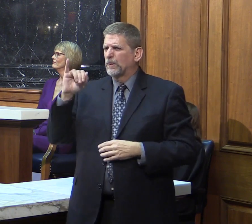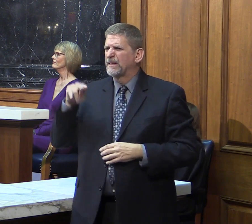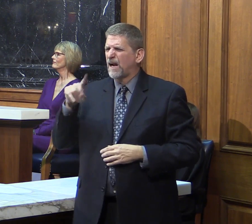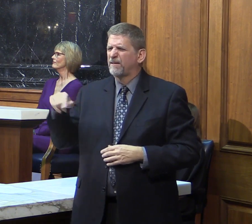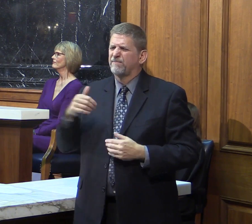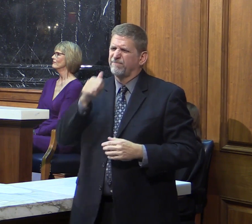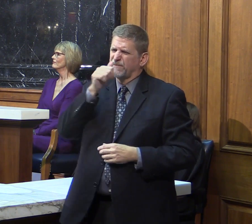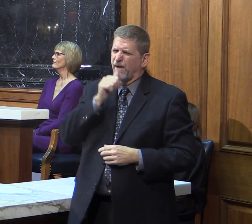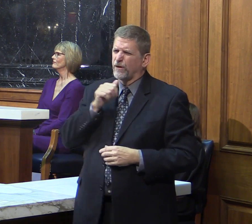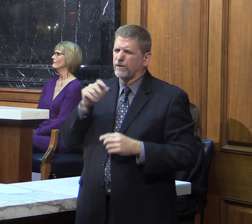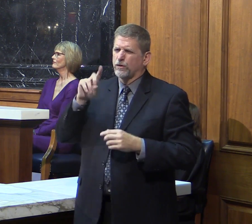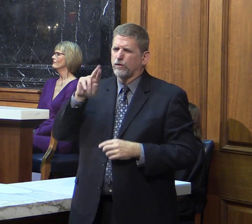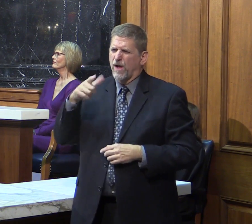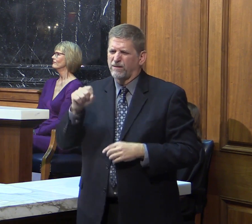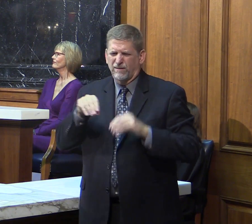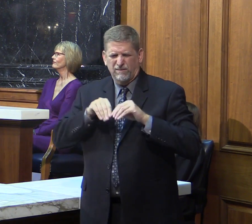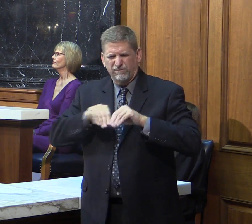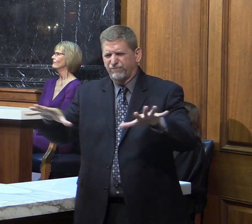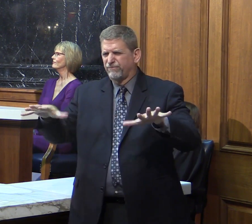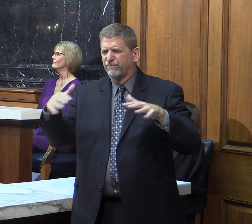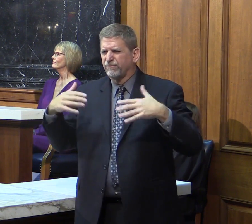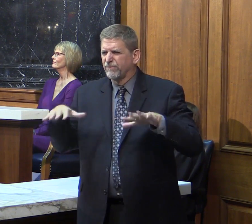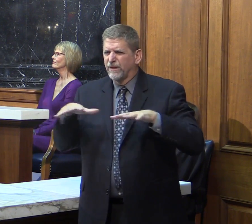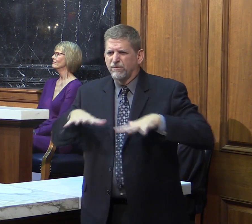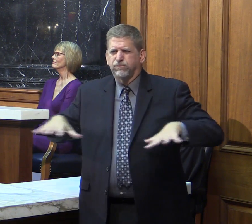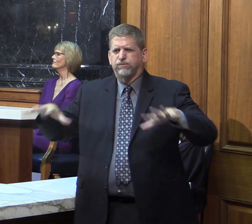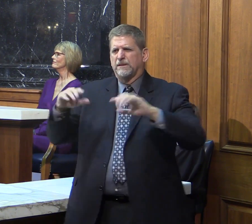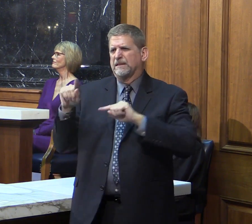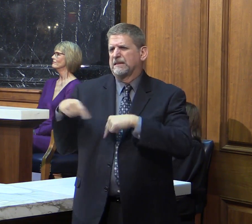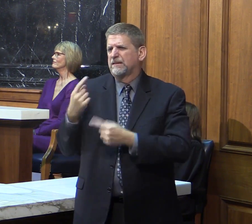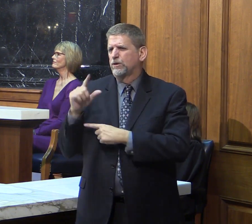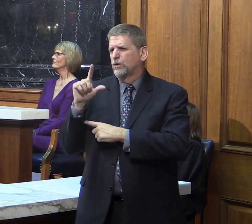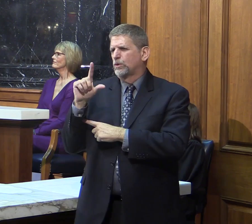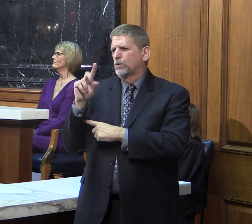the year 2000, deaths from drug overdoses have increased